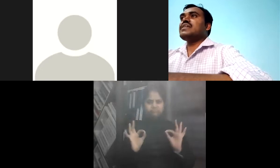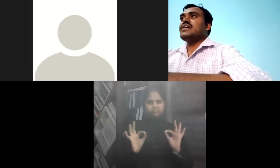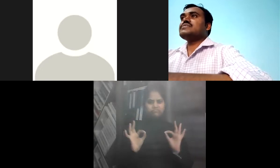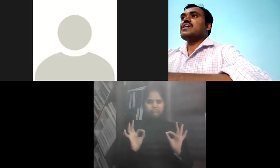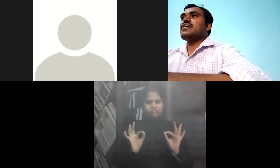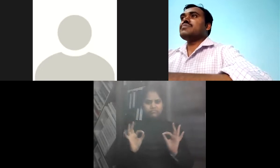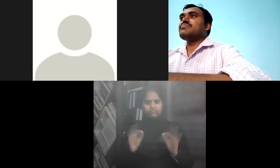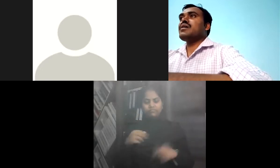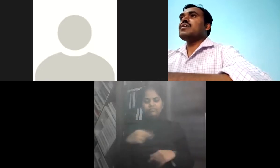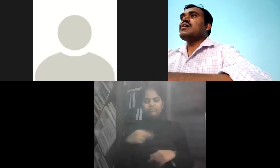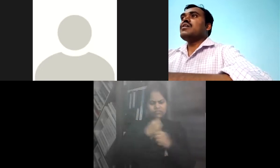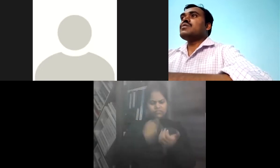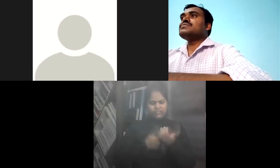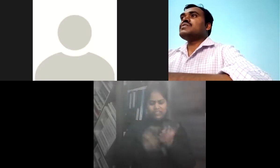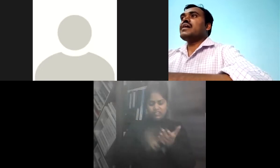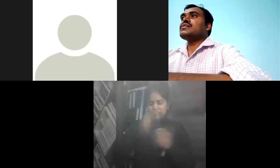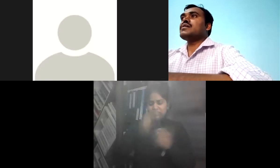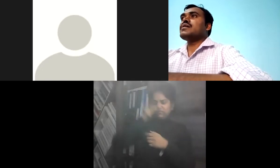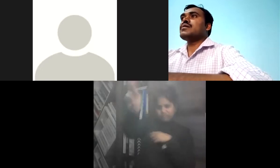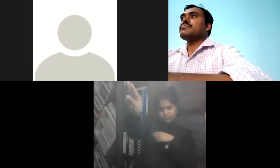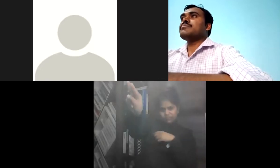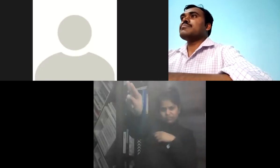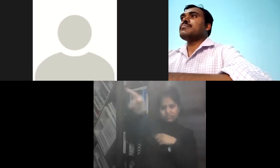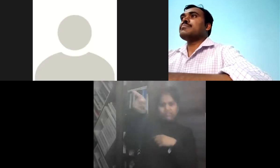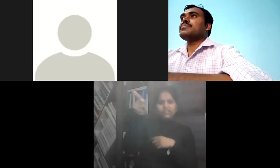and SA army men. It also had